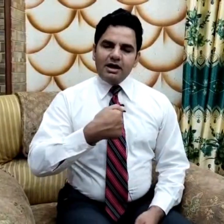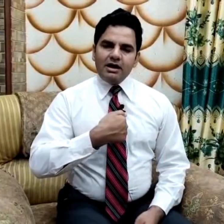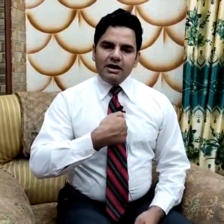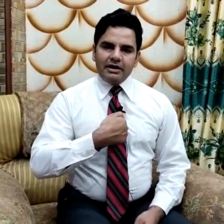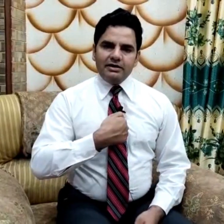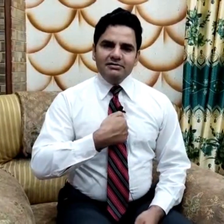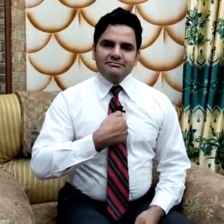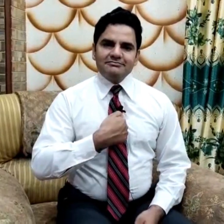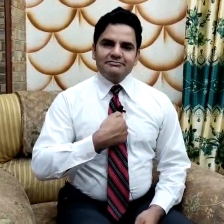I,